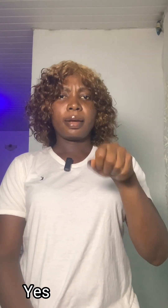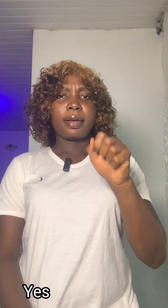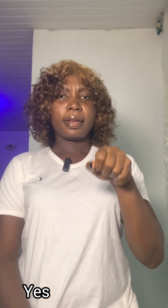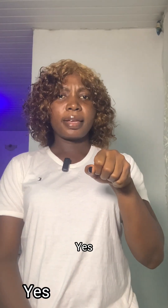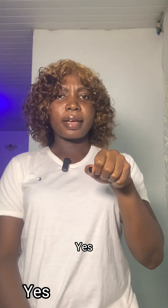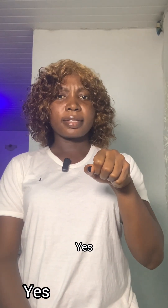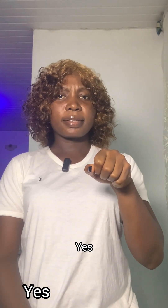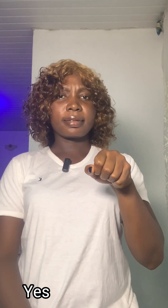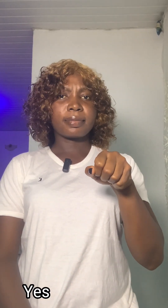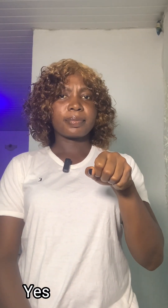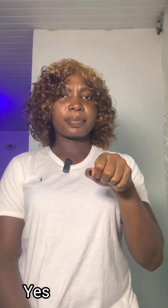Yes.